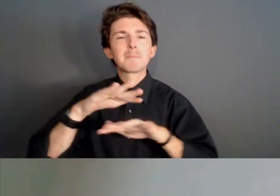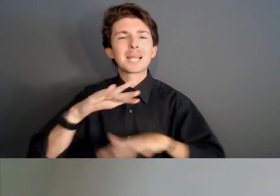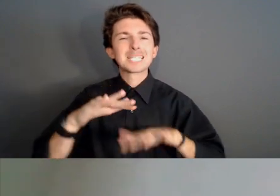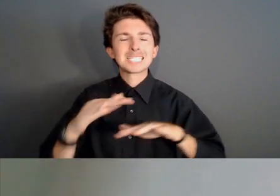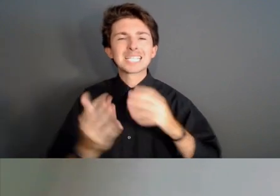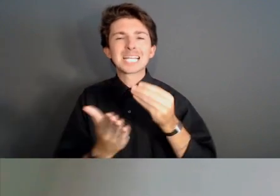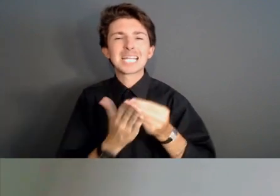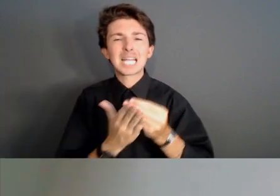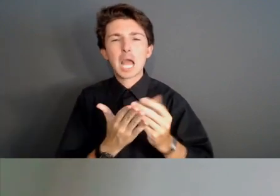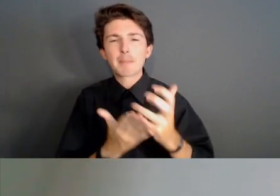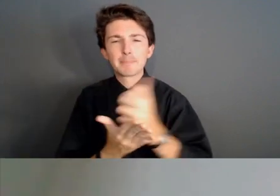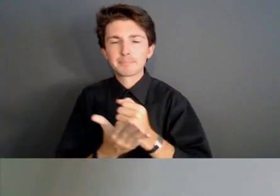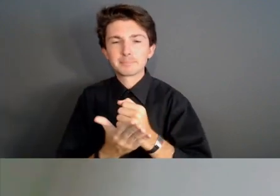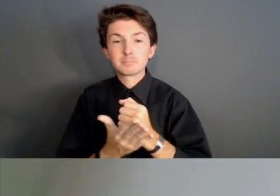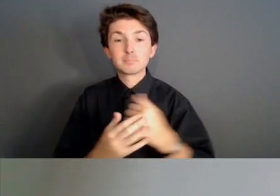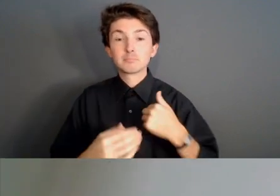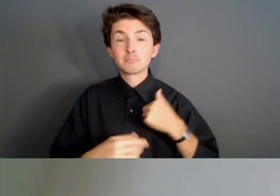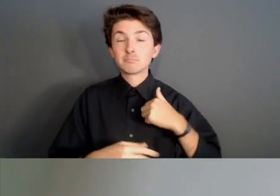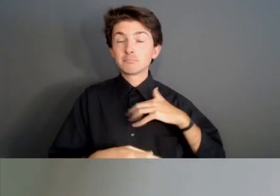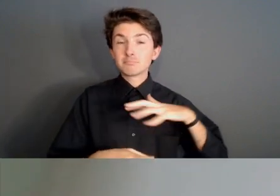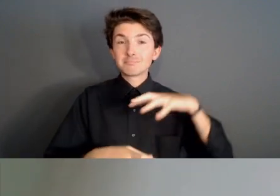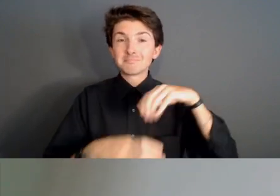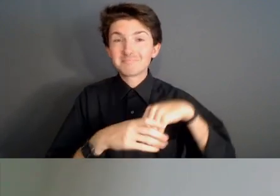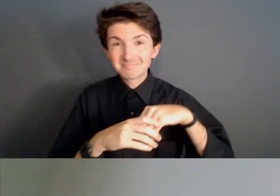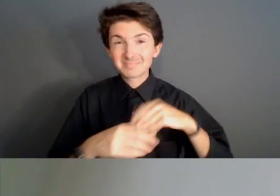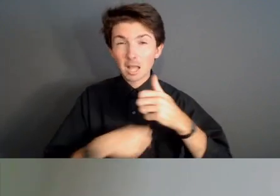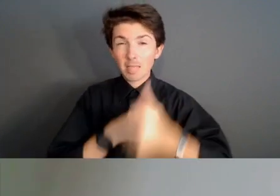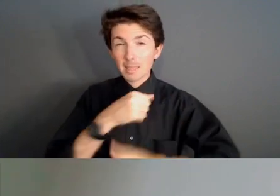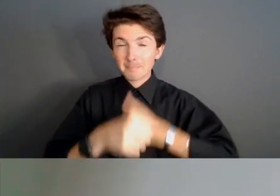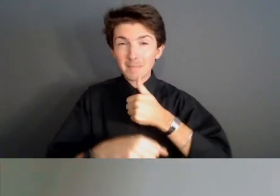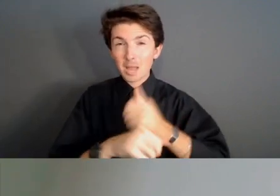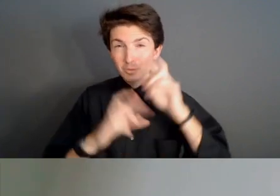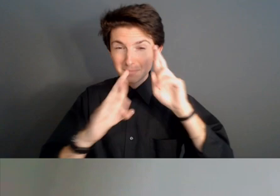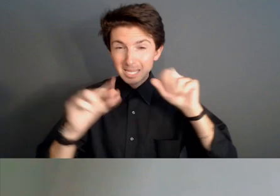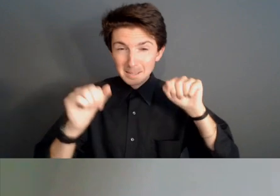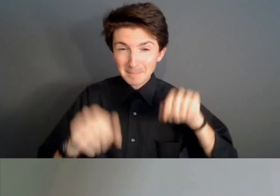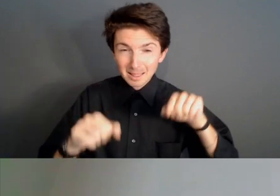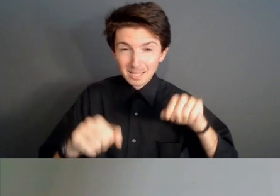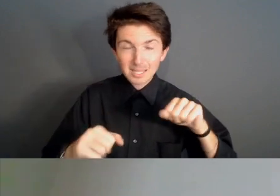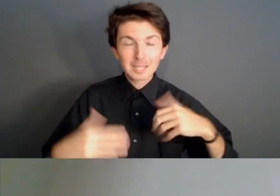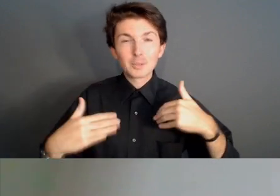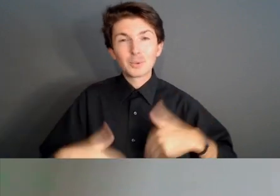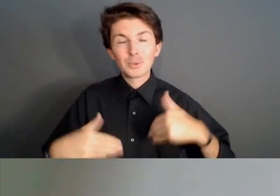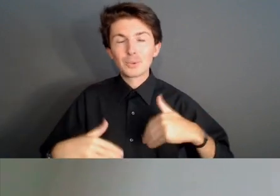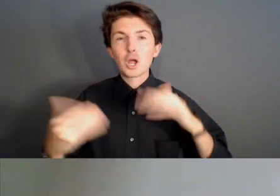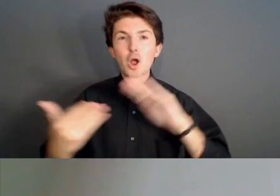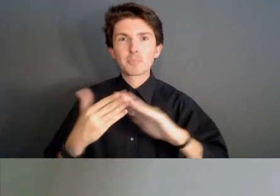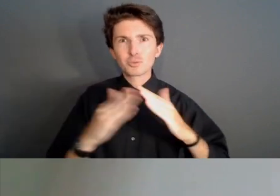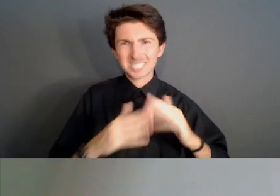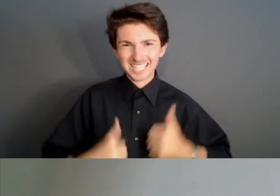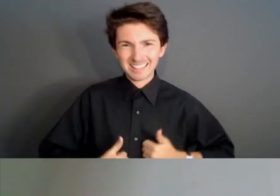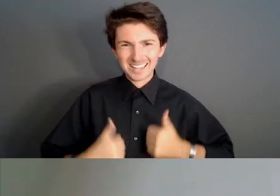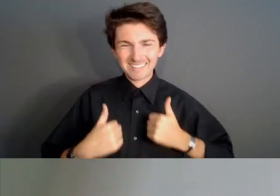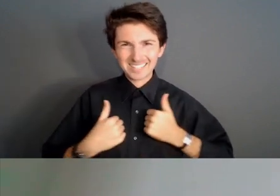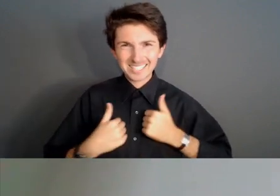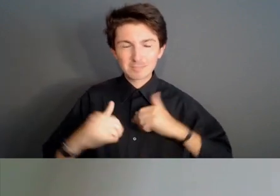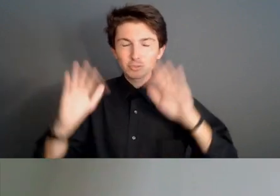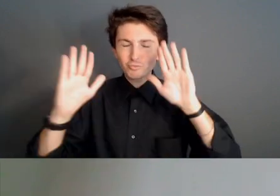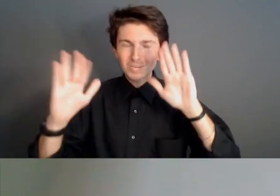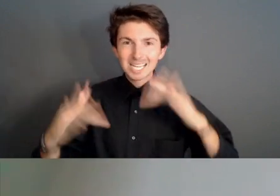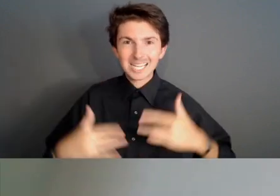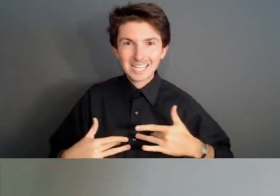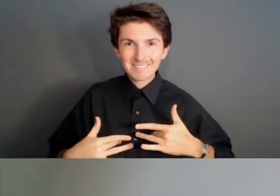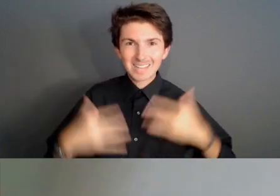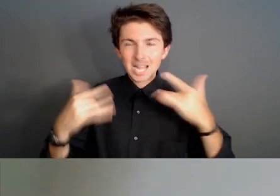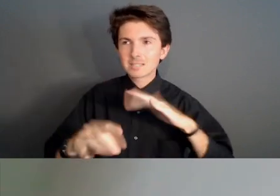respectability community as a fellow alumni in the big push to end stigma and barriers to community living for people with disabilities. It has been